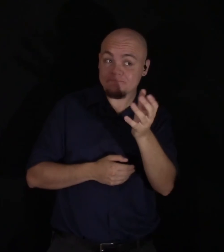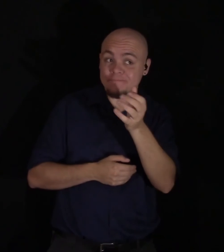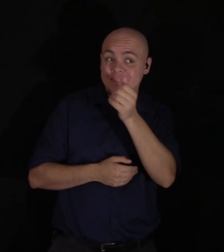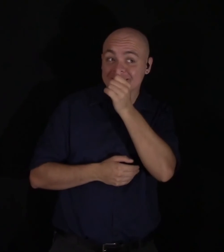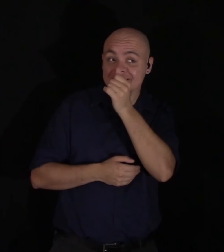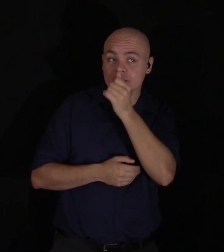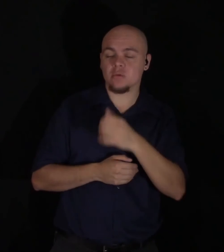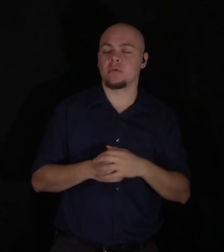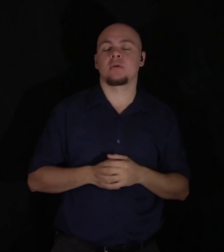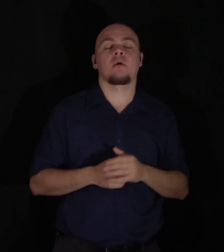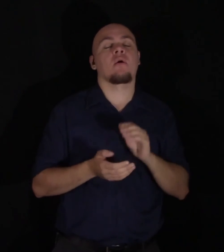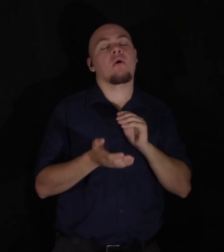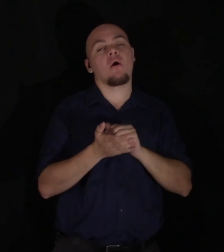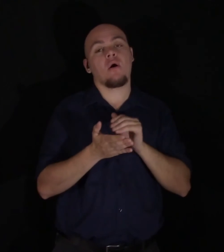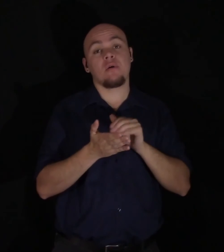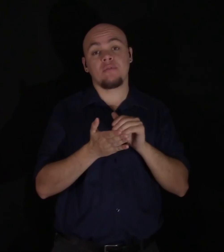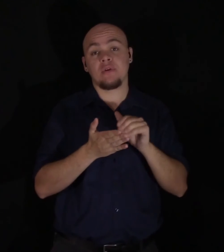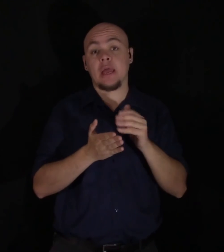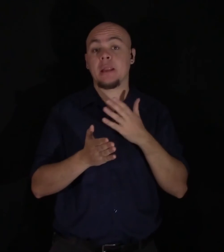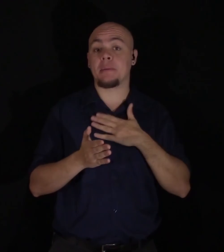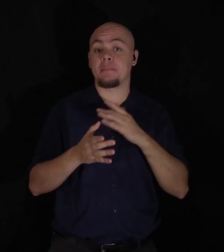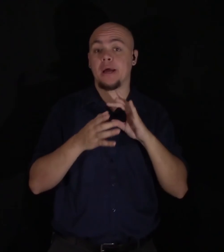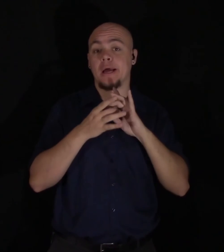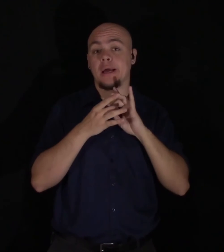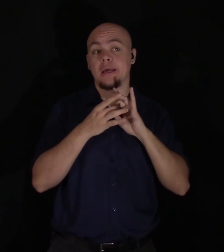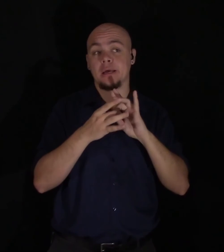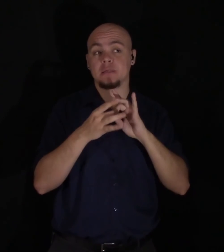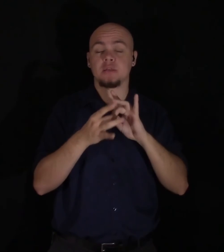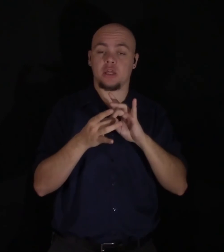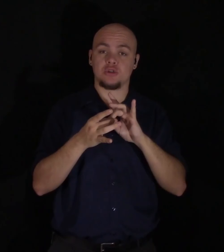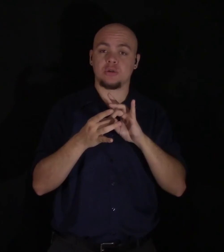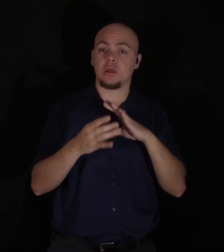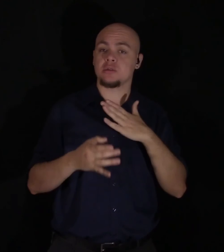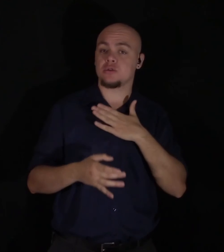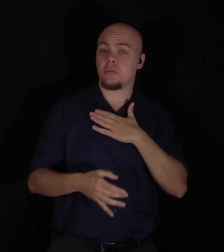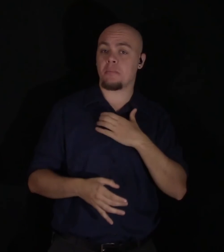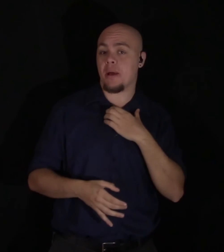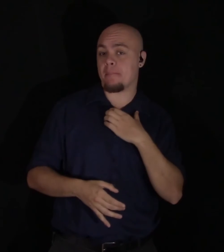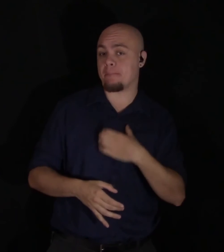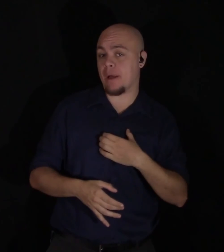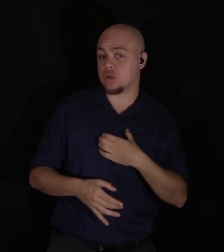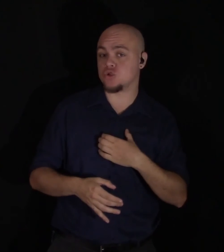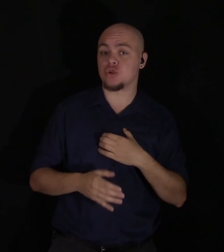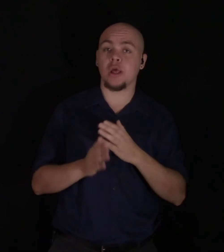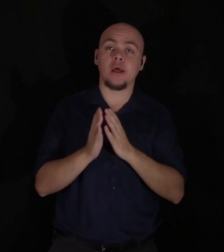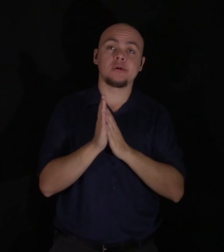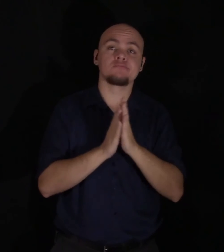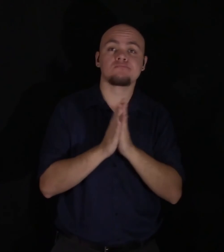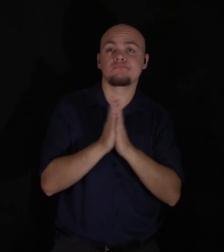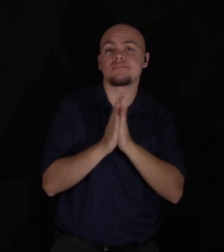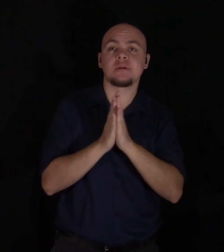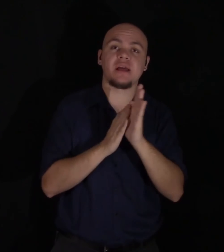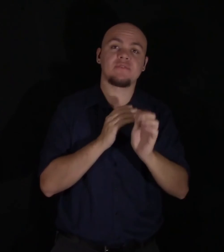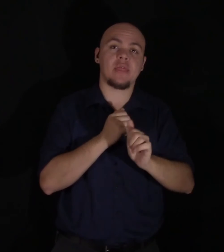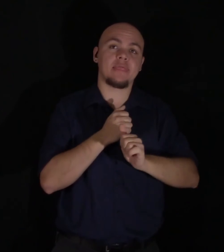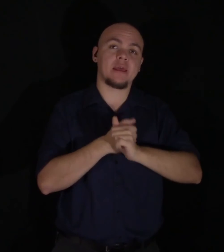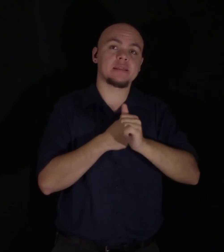have often attributed my attachment to, my passionate enthusiasm for, the dangerous mysteries of the